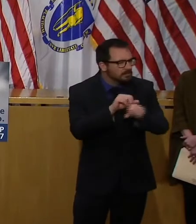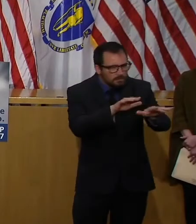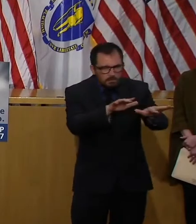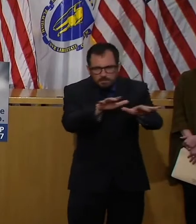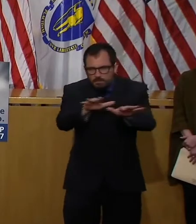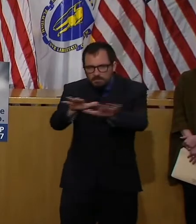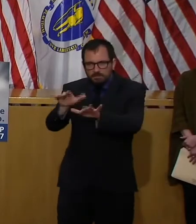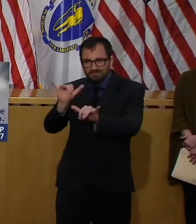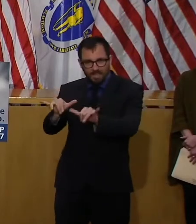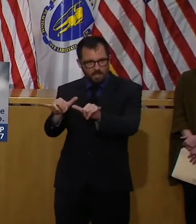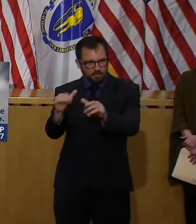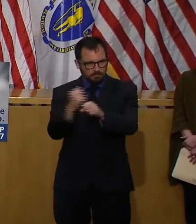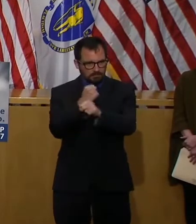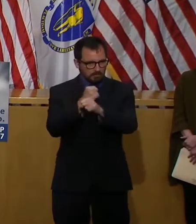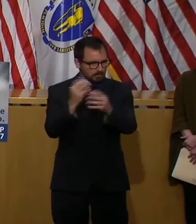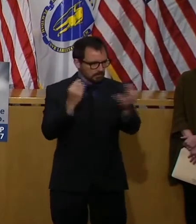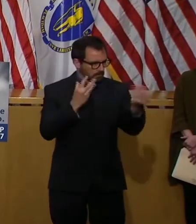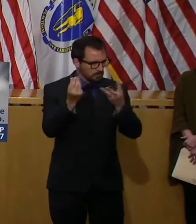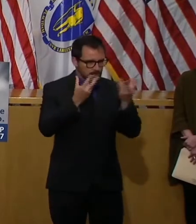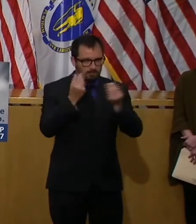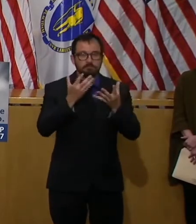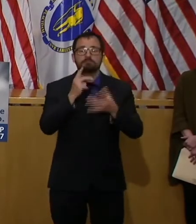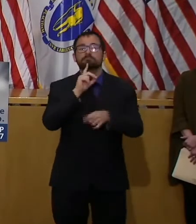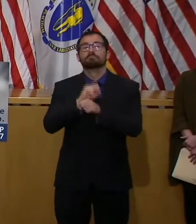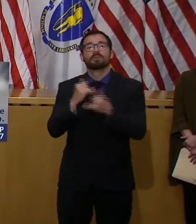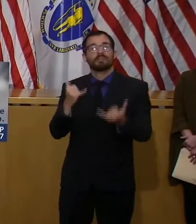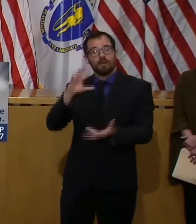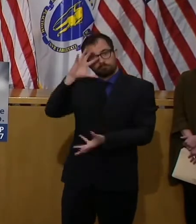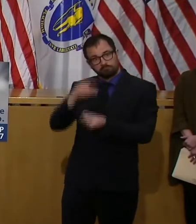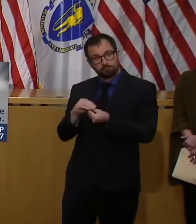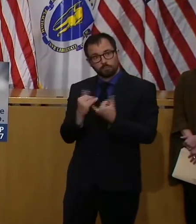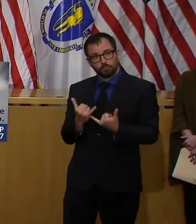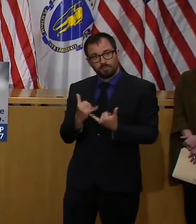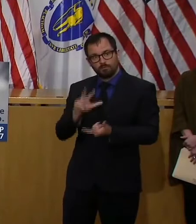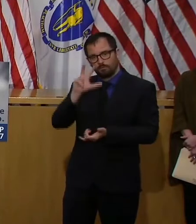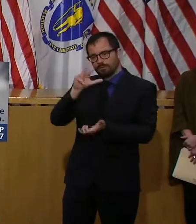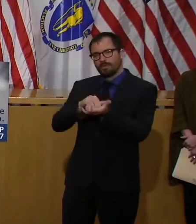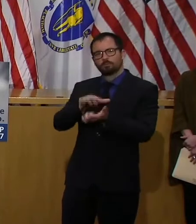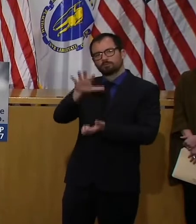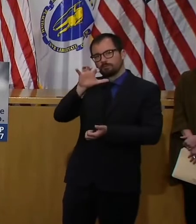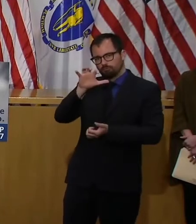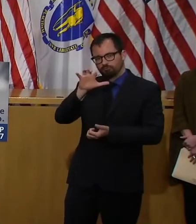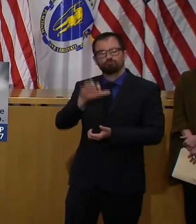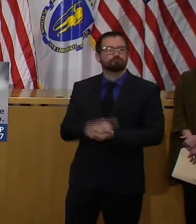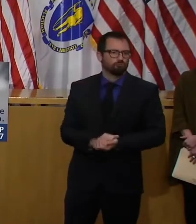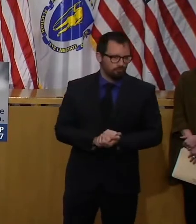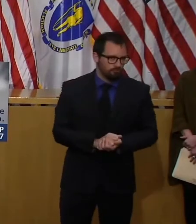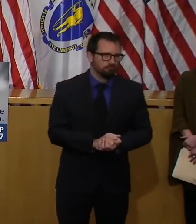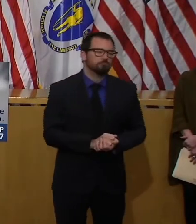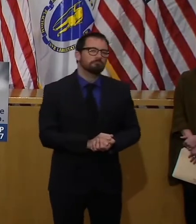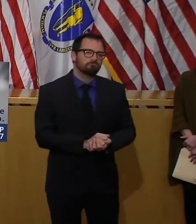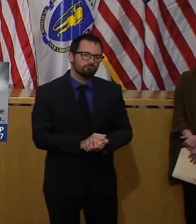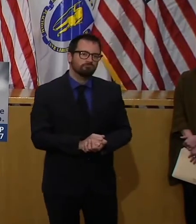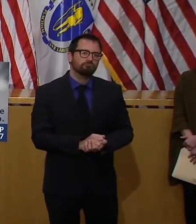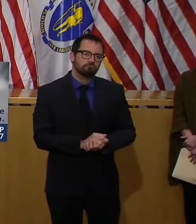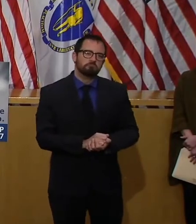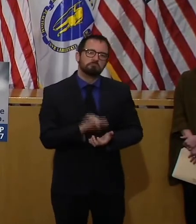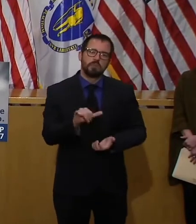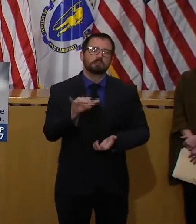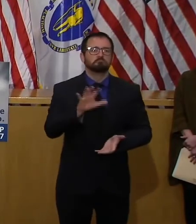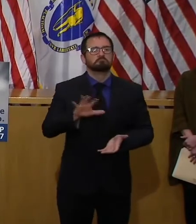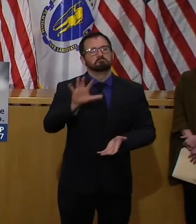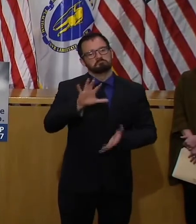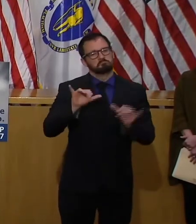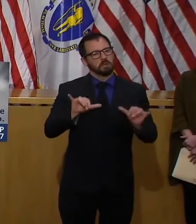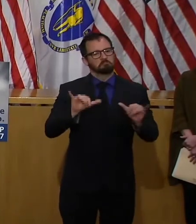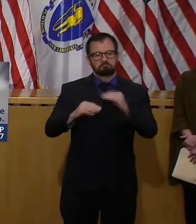COVID-19. This represents a small increase from the numbers reported on Tuesday, and it continues to be about 5% of the total